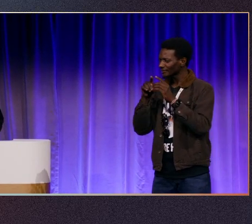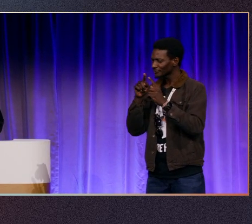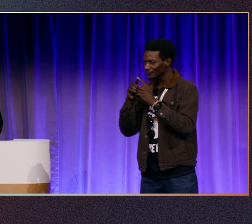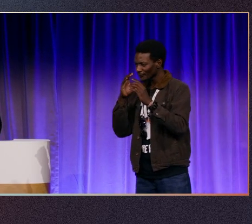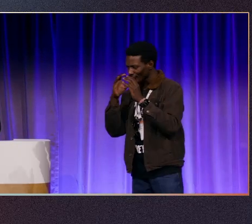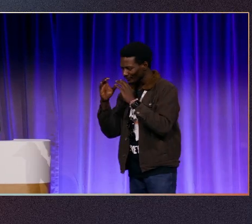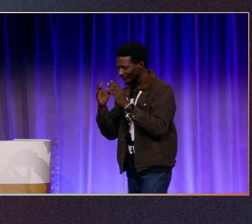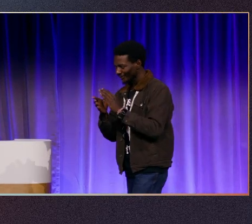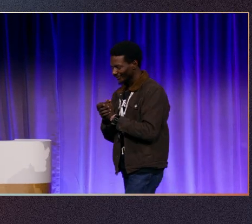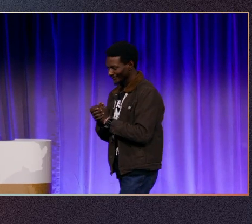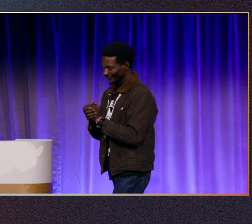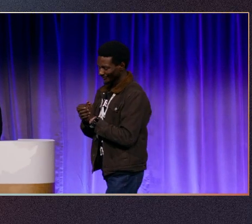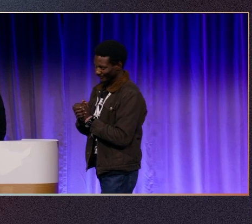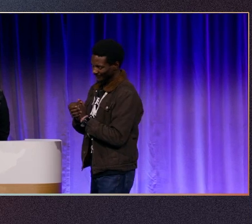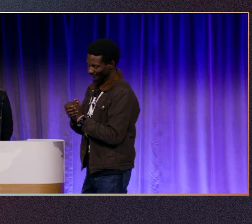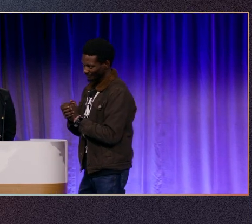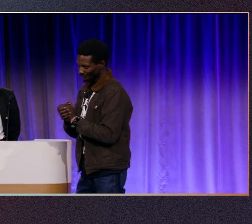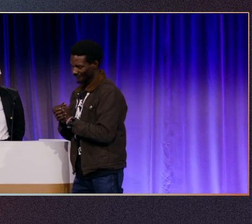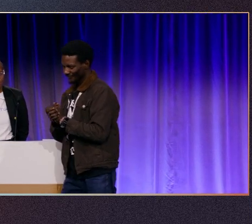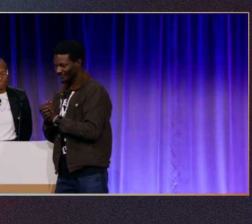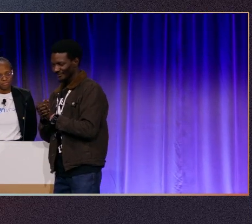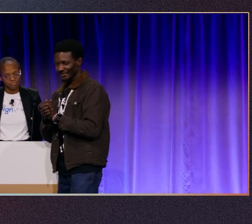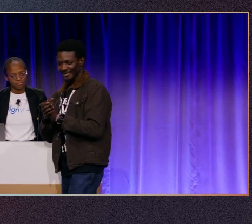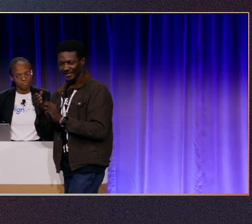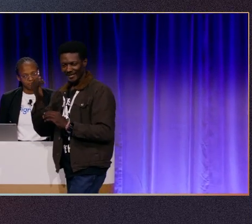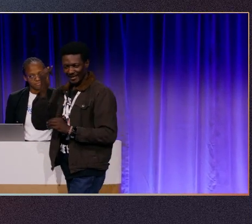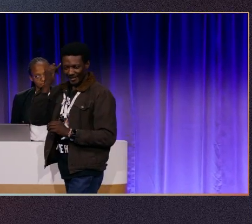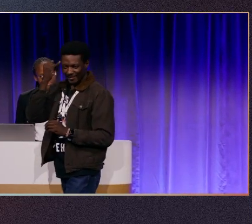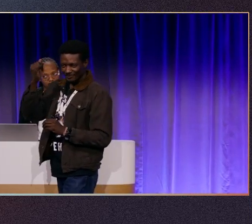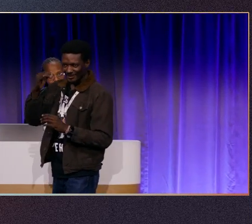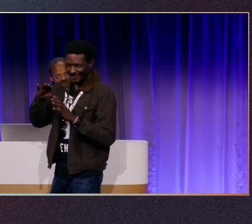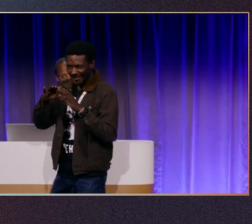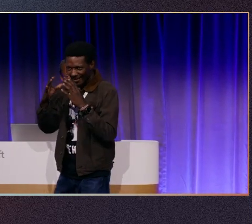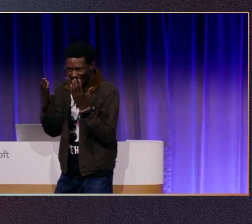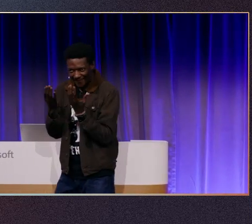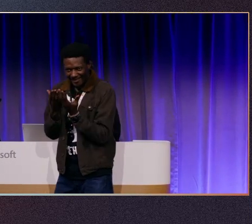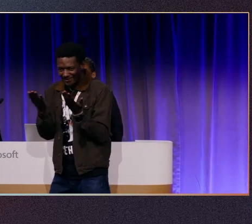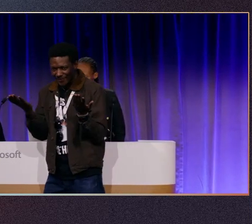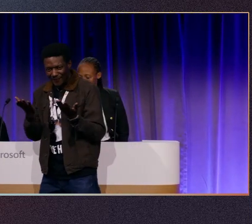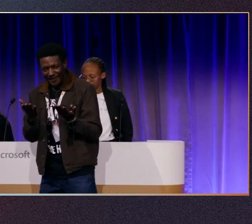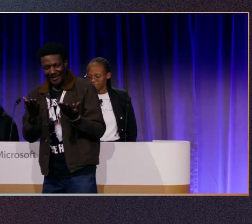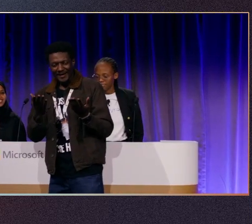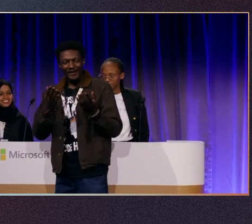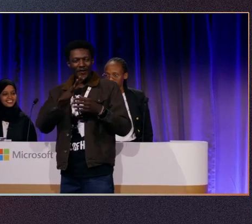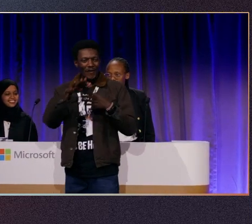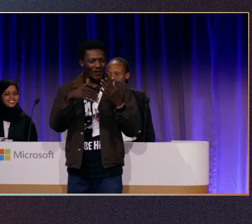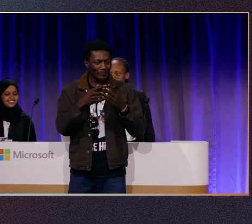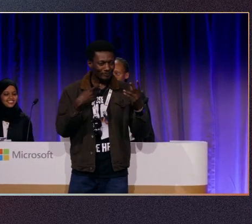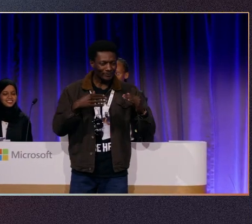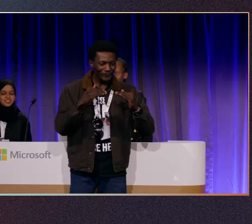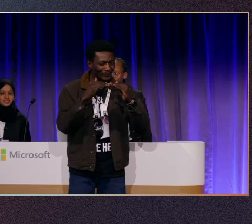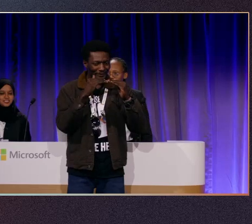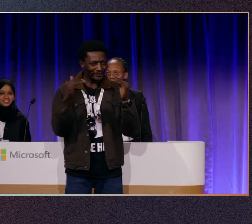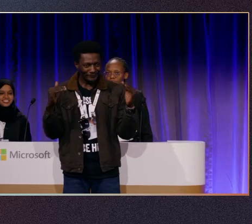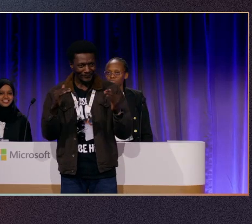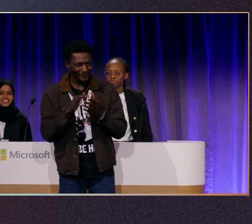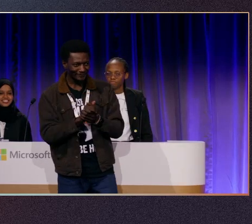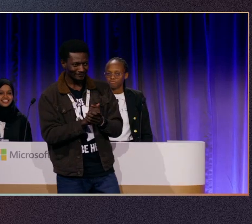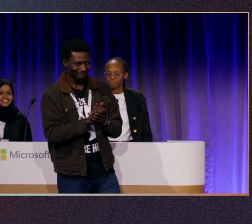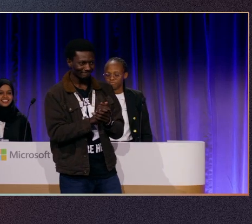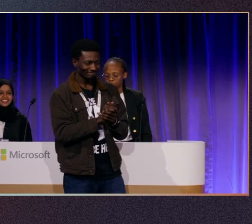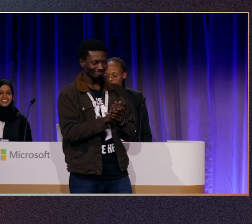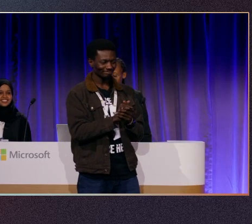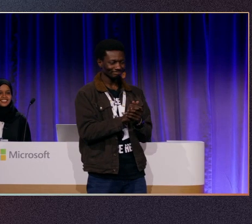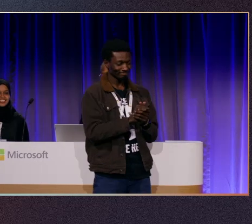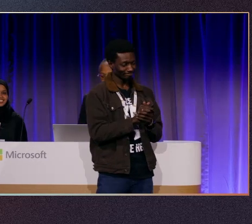someone has access to communication, or no one has access to communication. Imagine a world where all